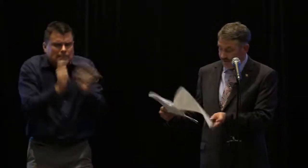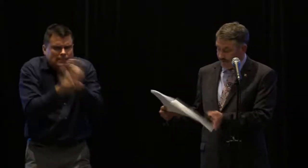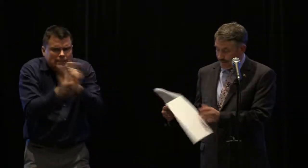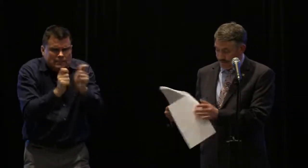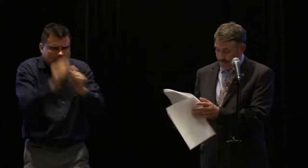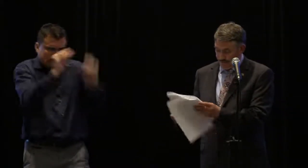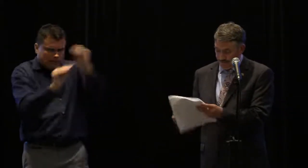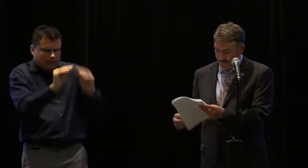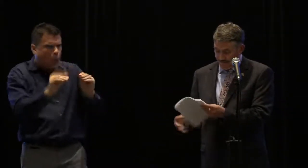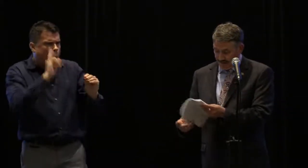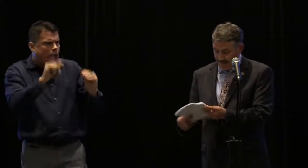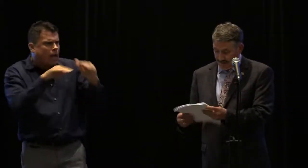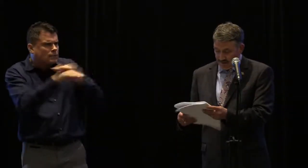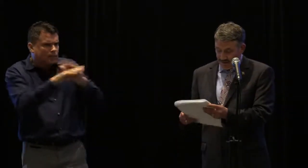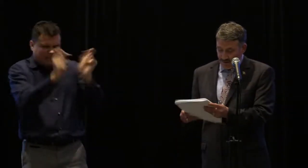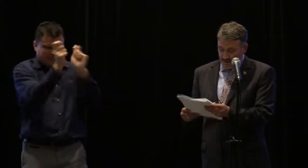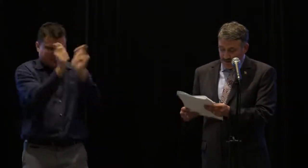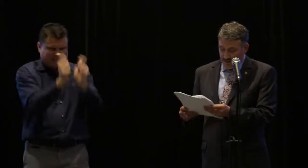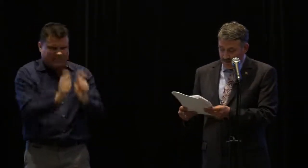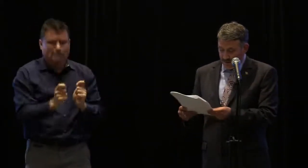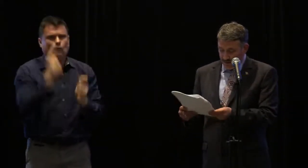mentioned.